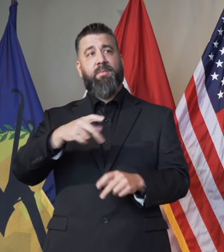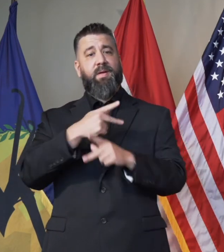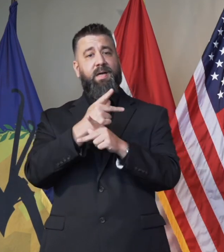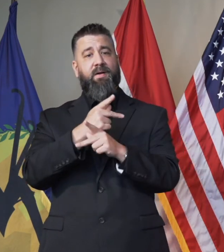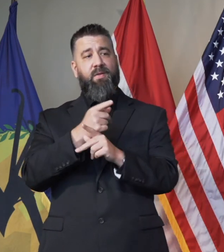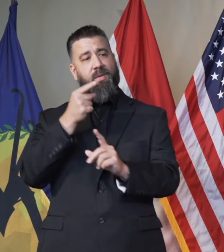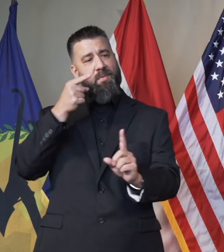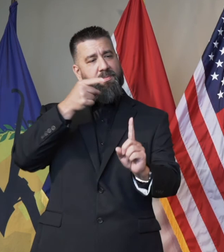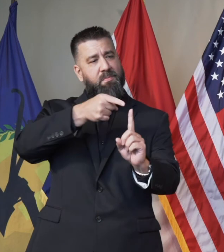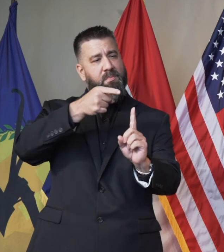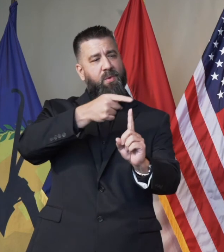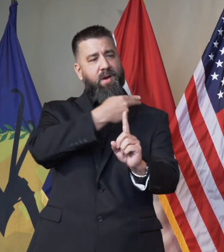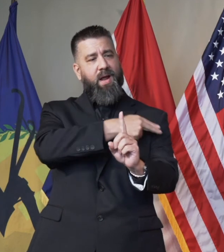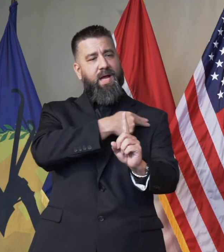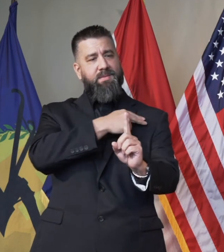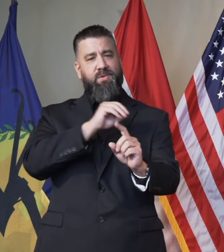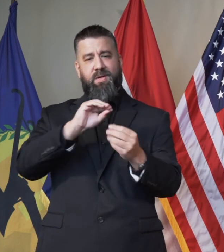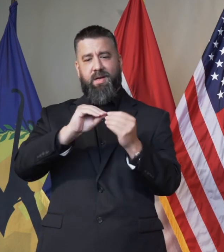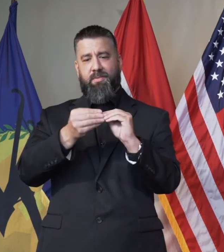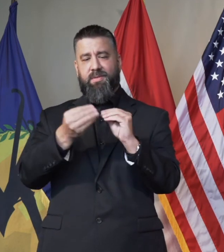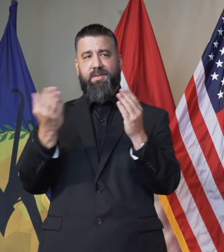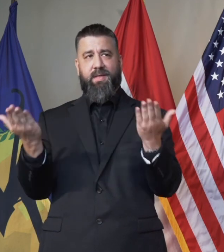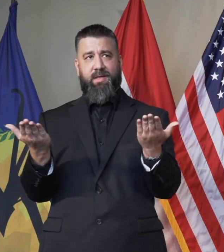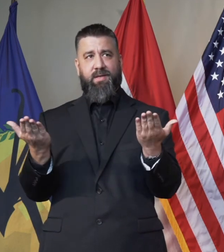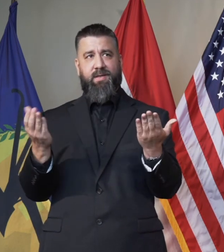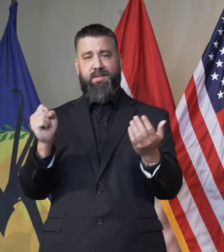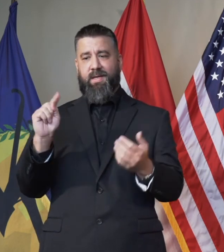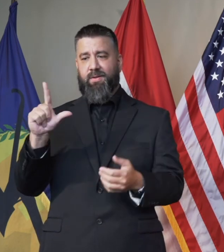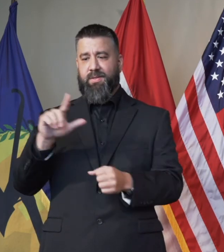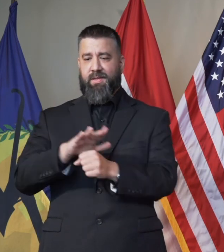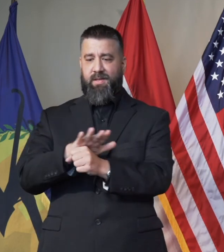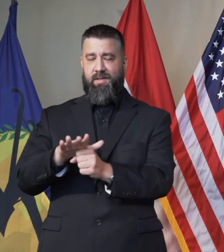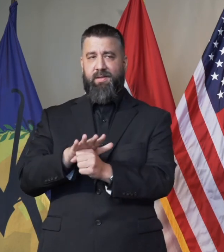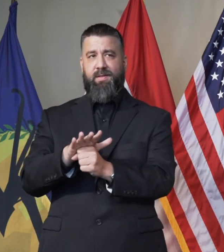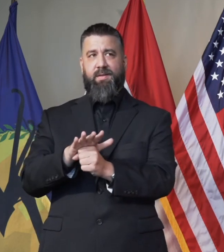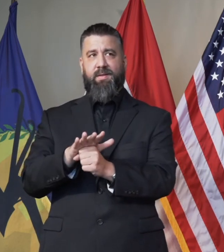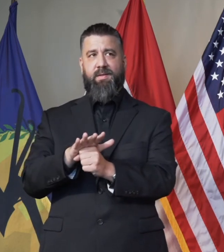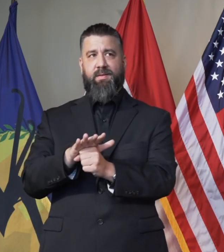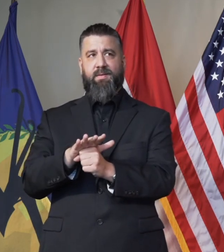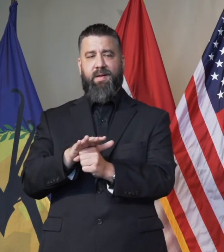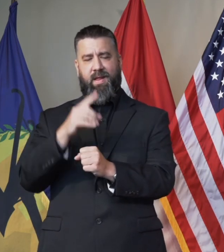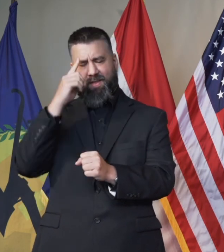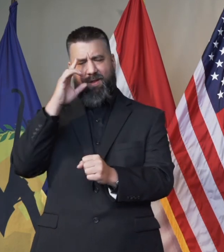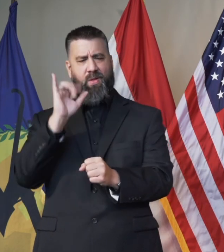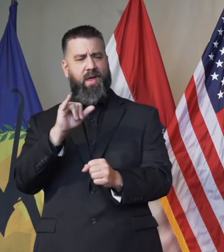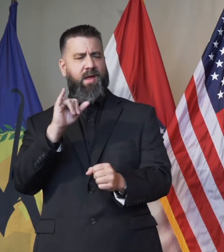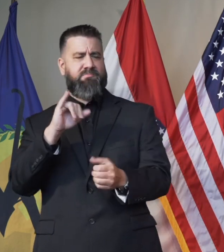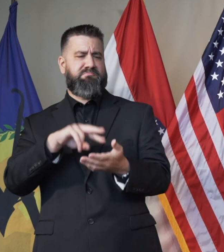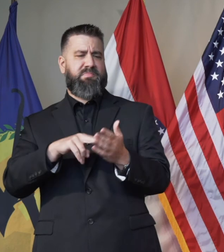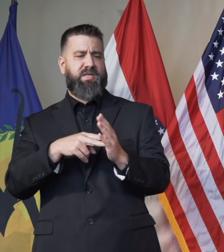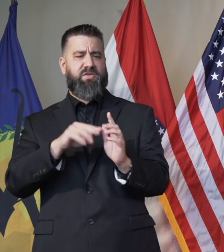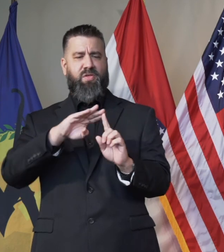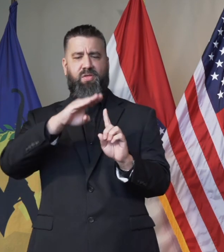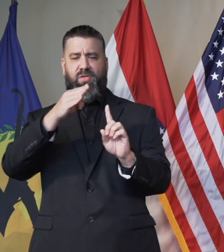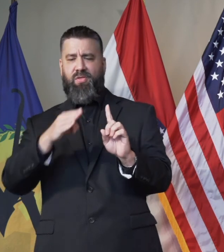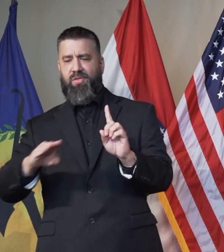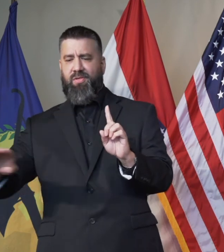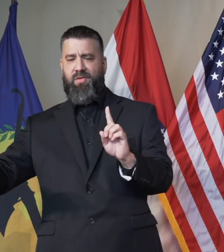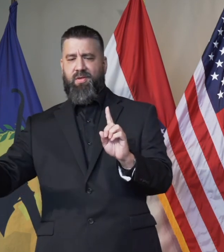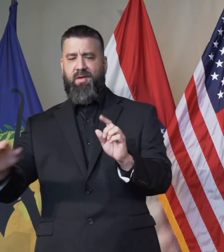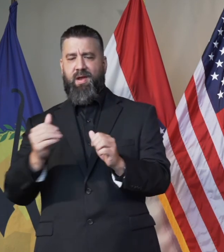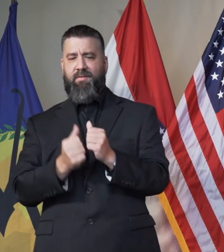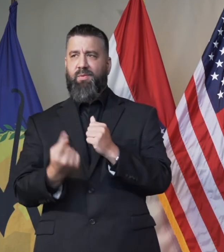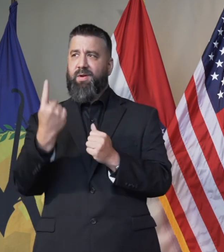at the hospitalization rates in St. Louis County and believing that that recognizes a trend among St. Louis